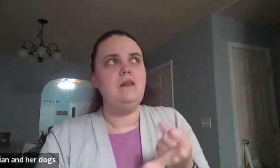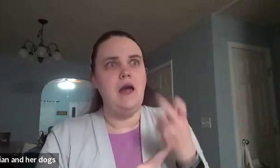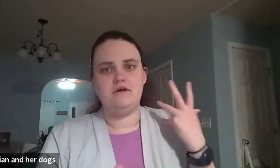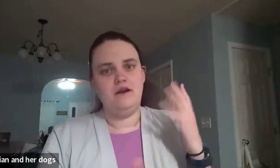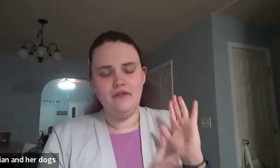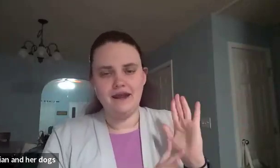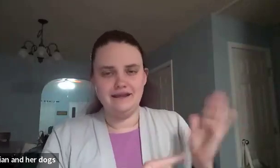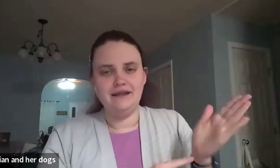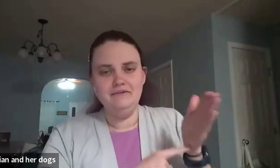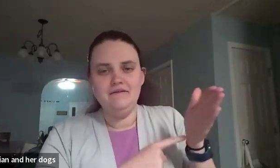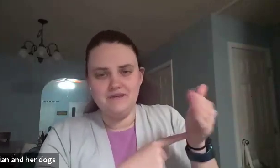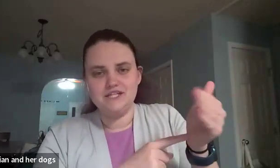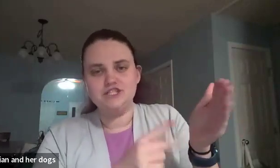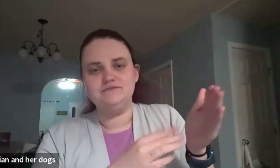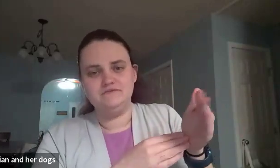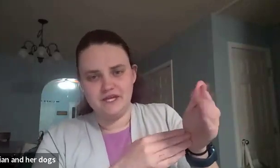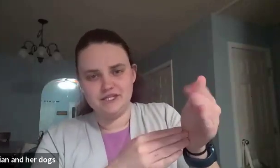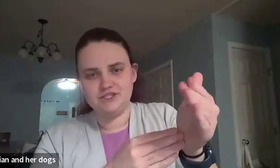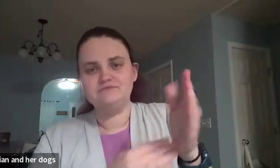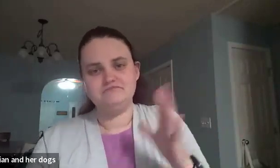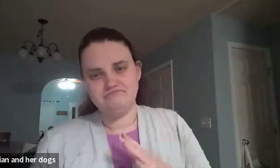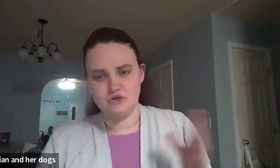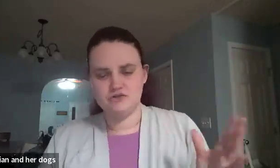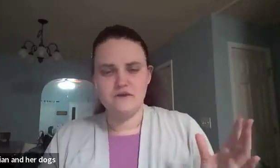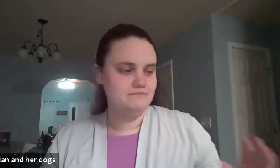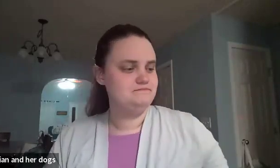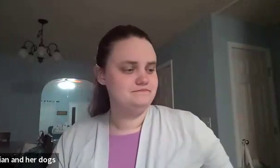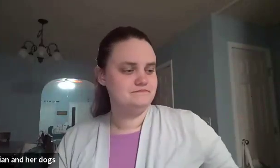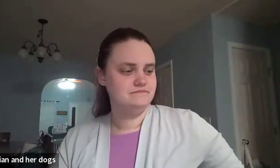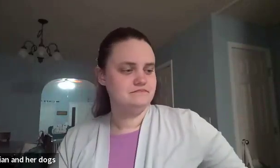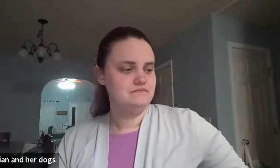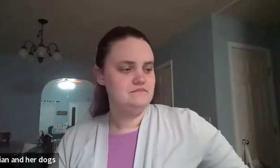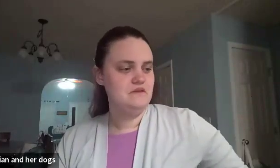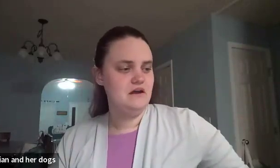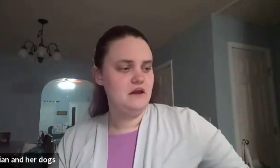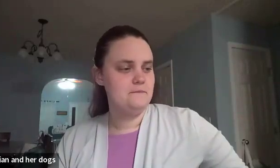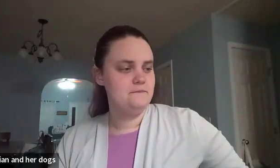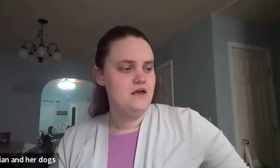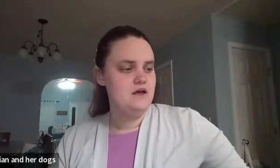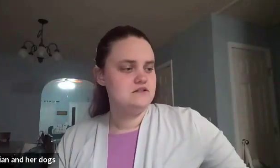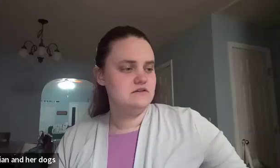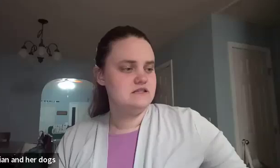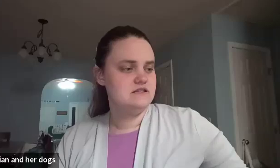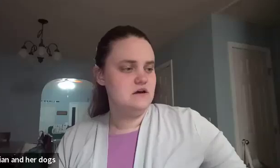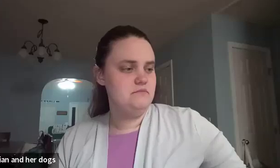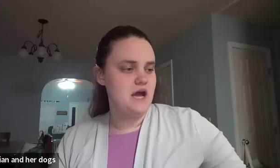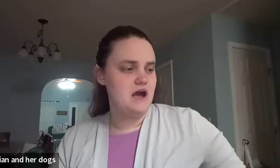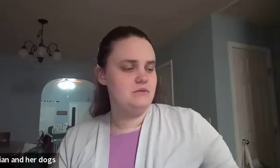elaborate on that again. Fish, fish. Those are fine. Okay. So let's go back.